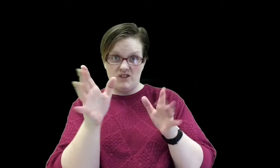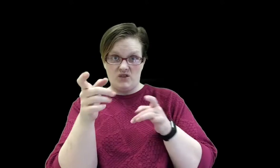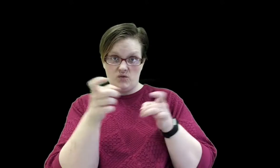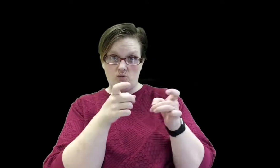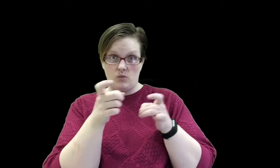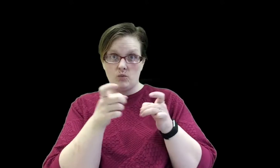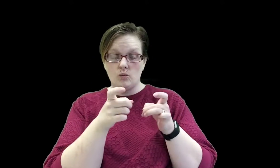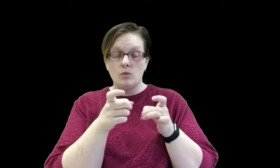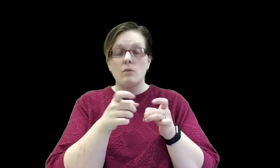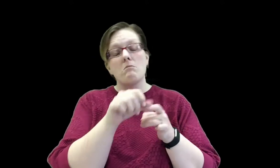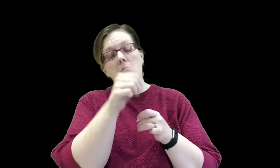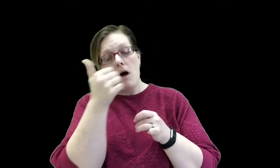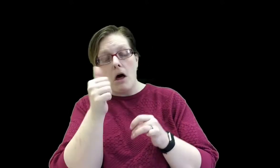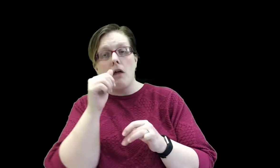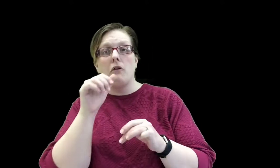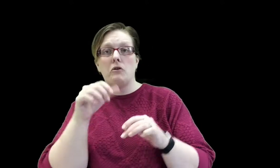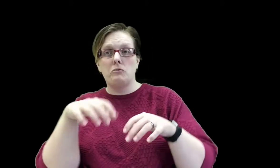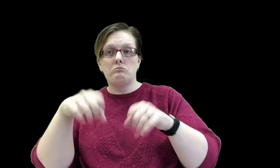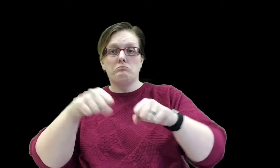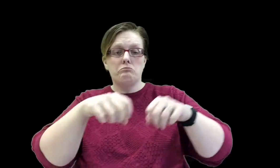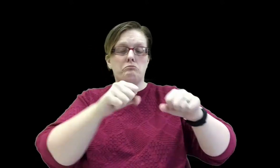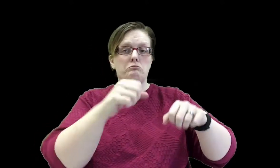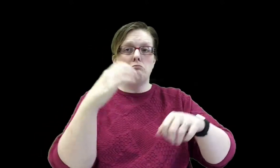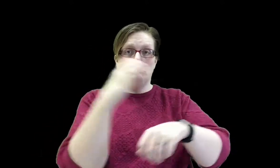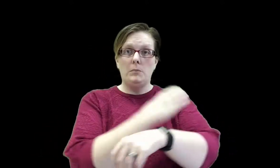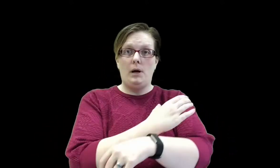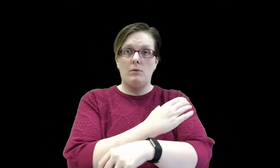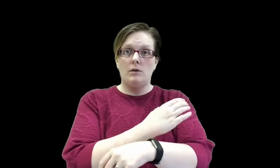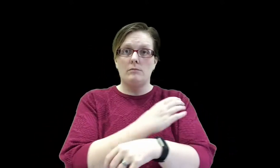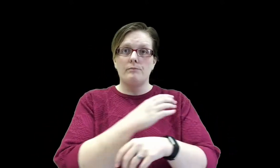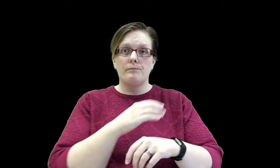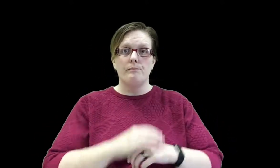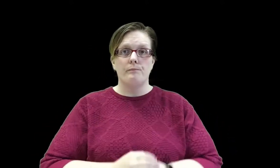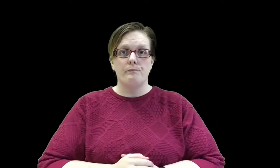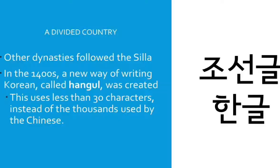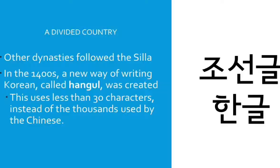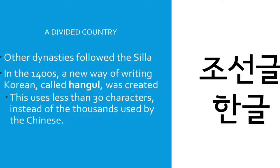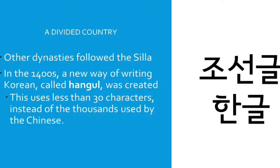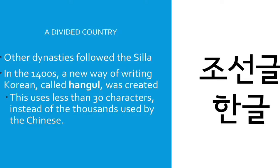When Silla's rule ended, other people tried to take over the power.